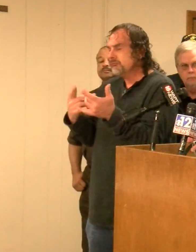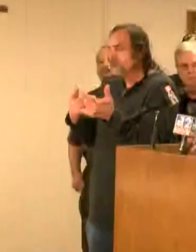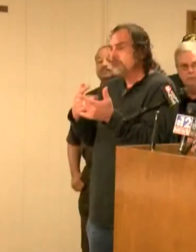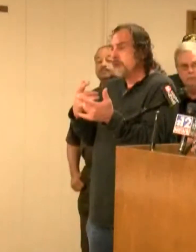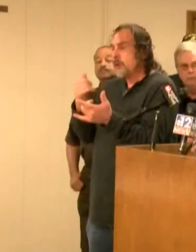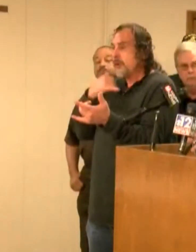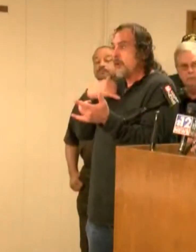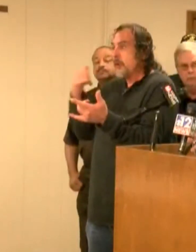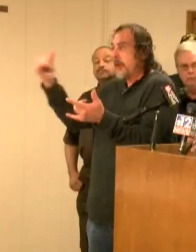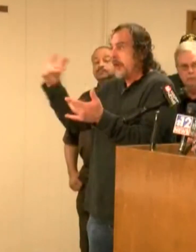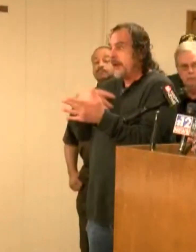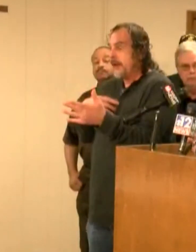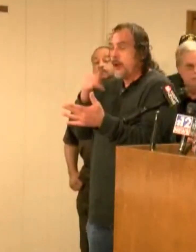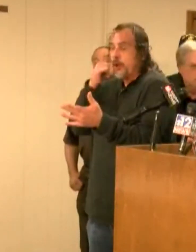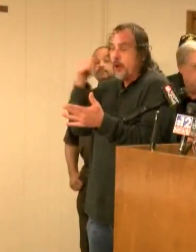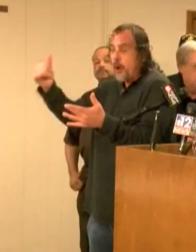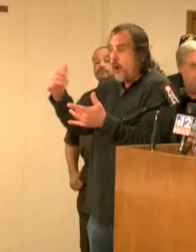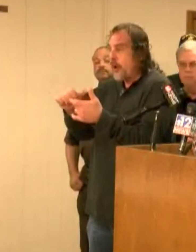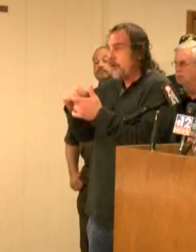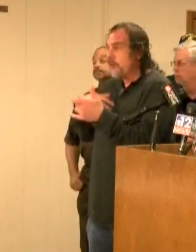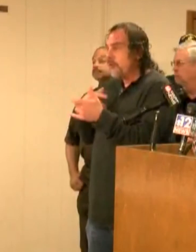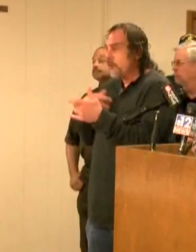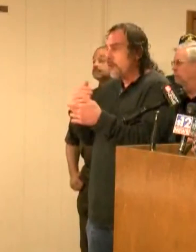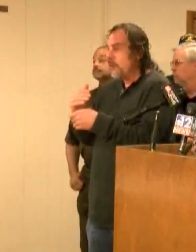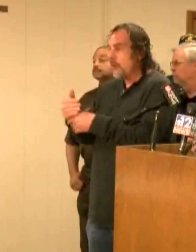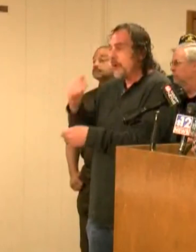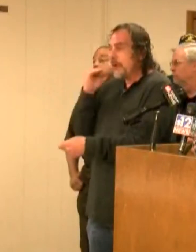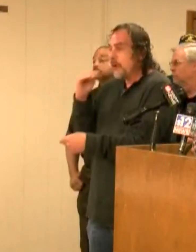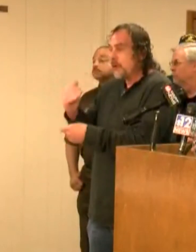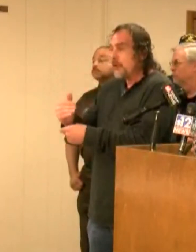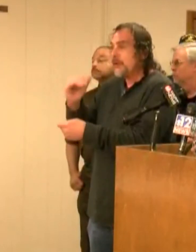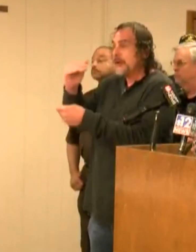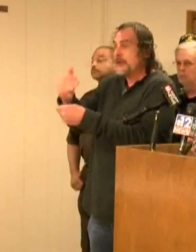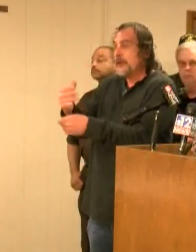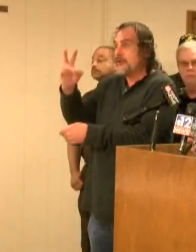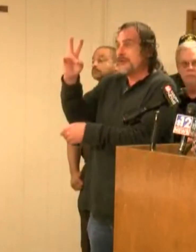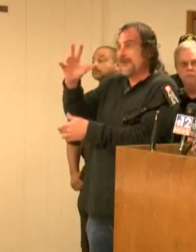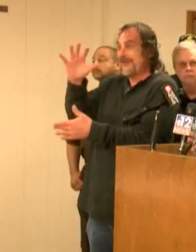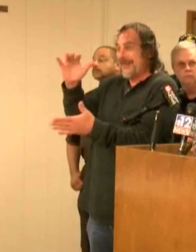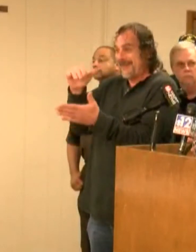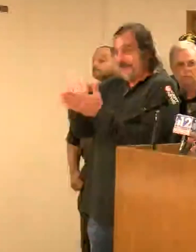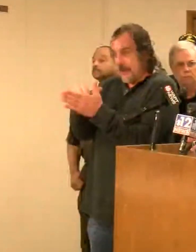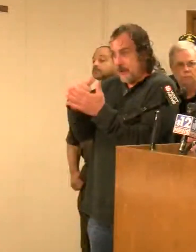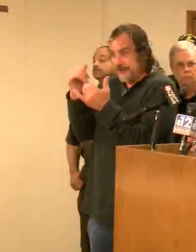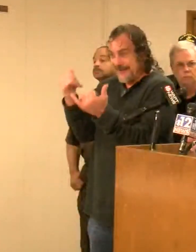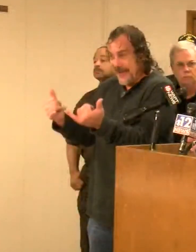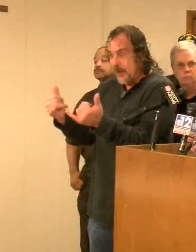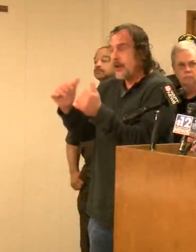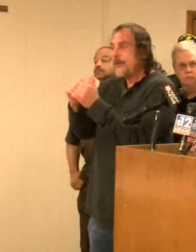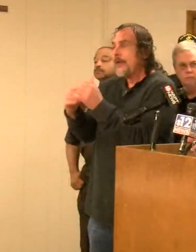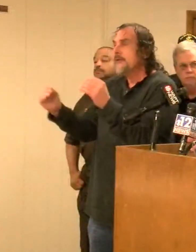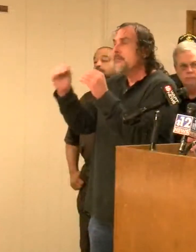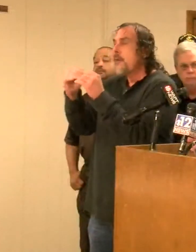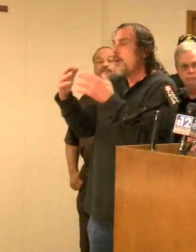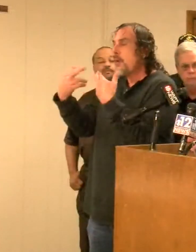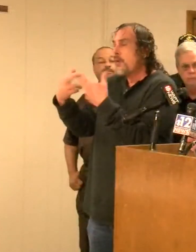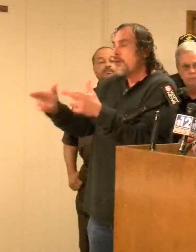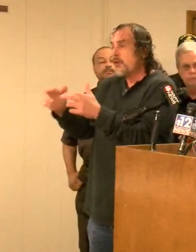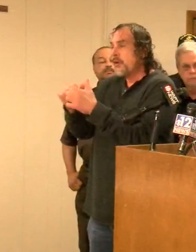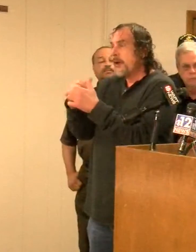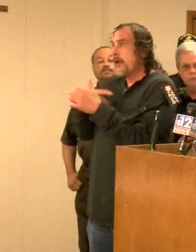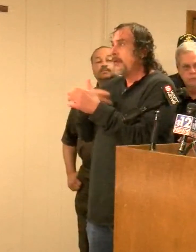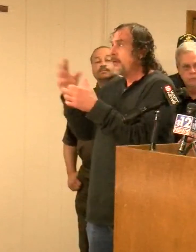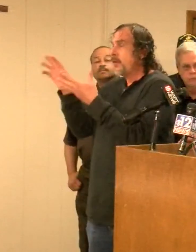Weather Service to reduce our outflows to 75,000. That gives a little bit of breathing room. It also allowed the Weather Service